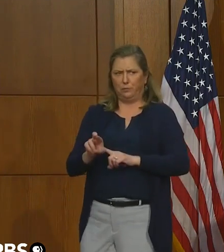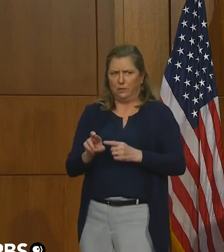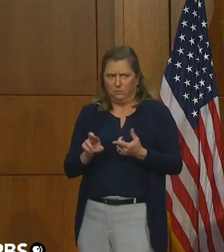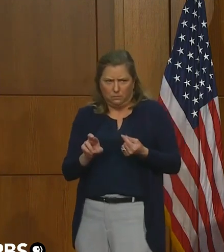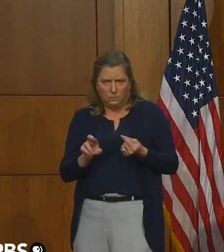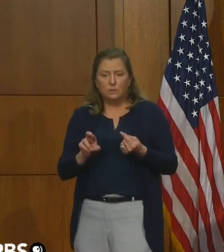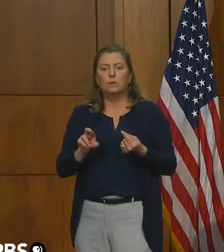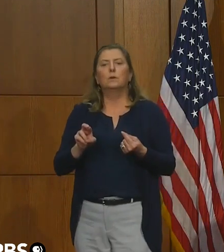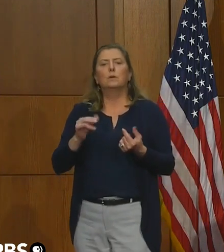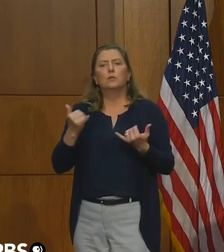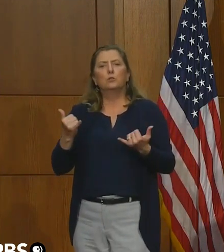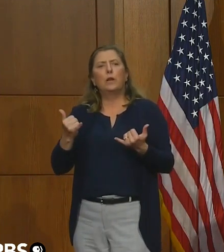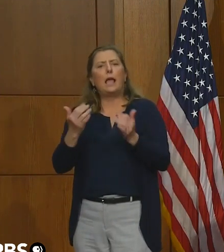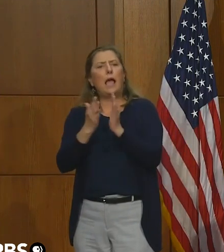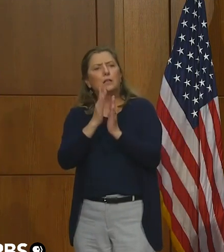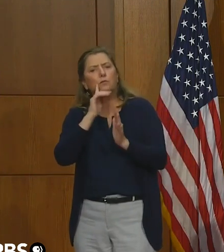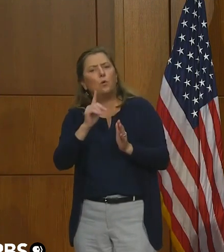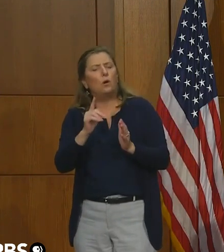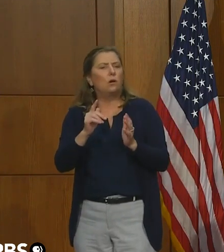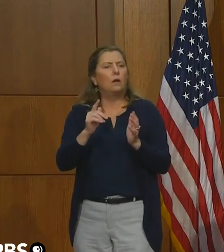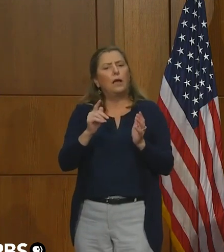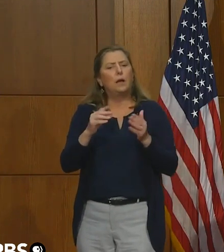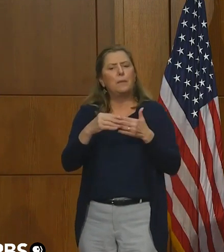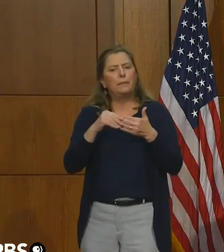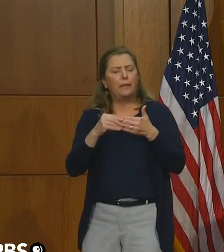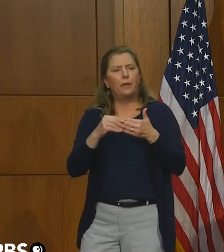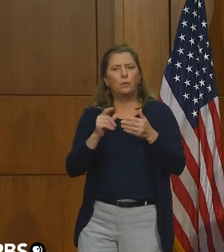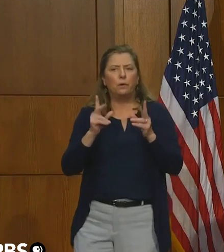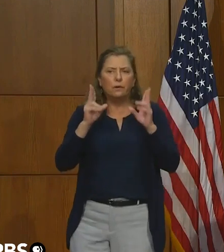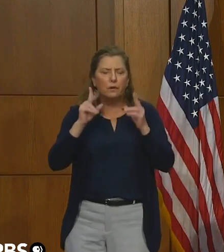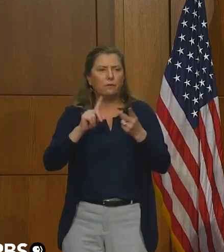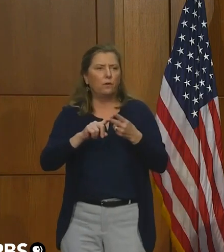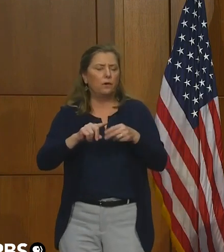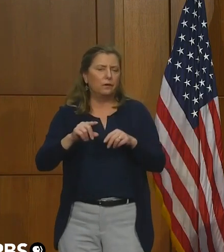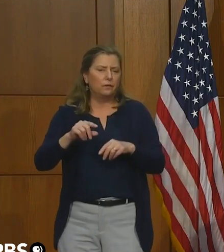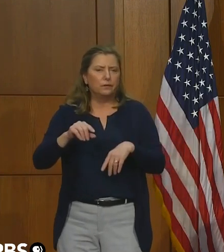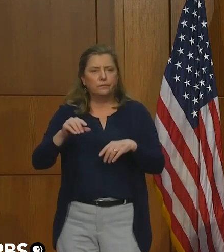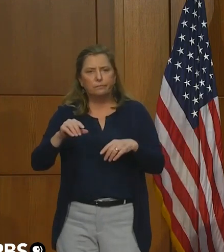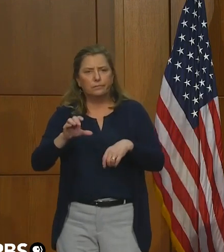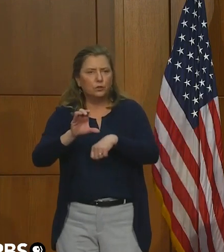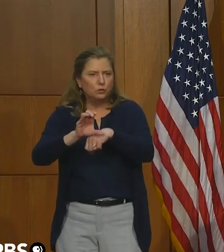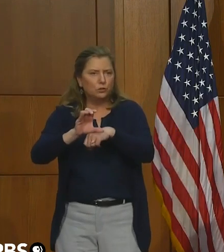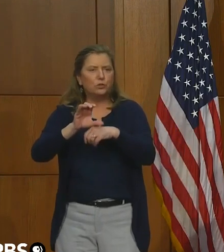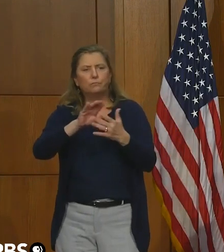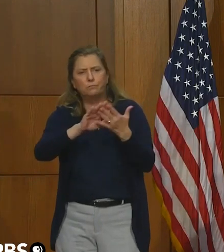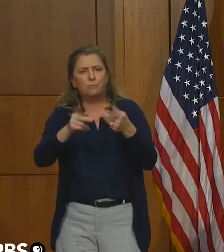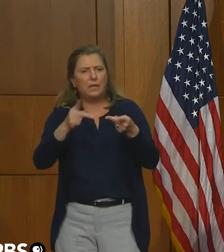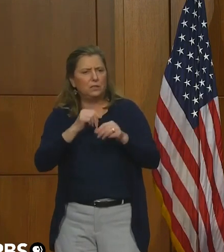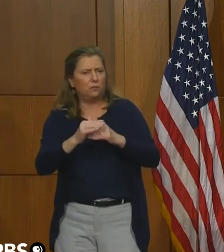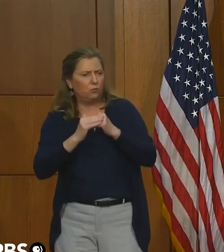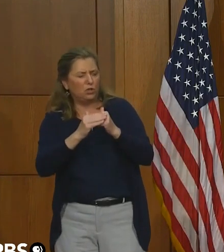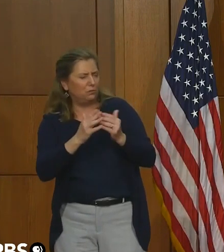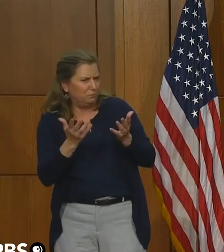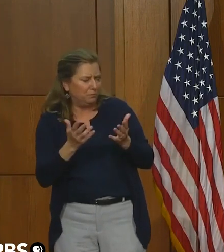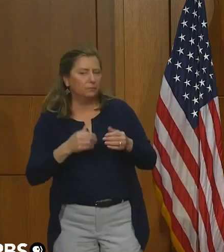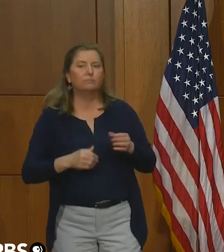modified phase one with keeping the restrictions for hair salons, barbershops, and churches, or yes, places of worship. Yes, the question is